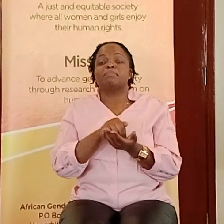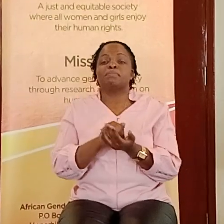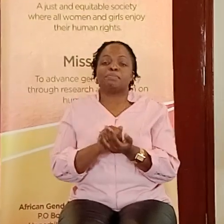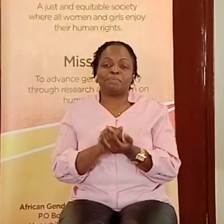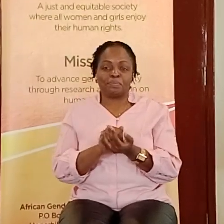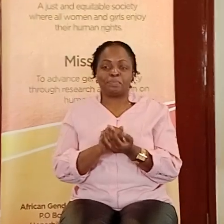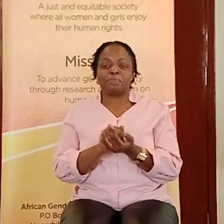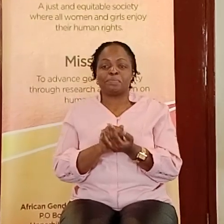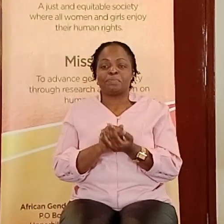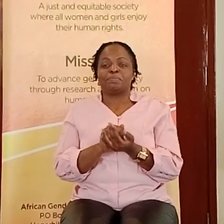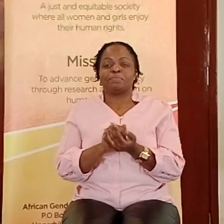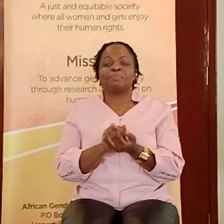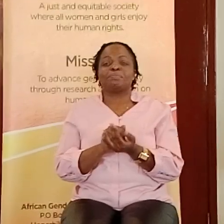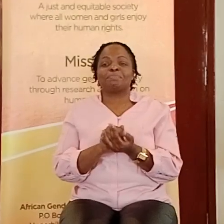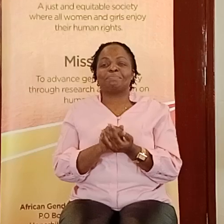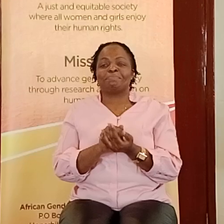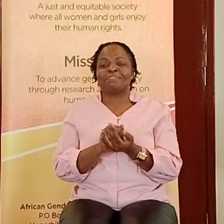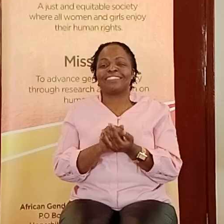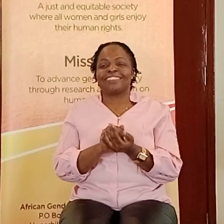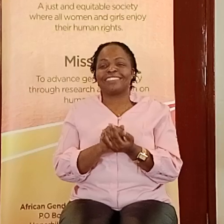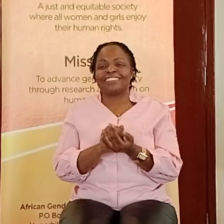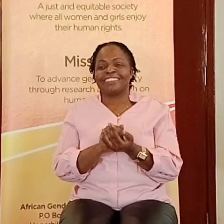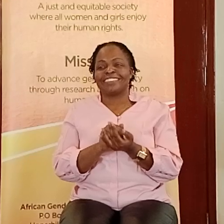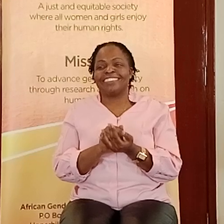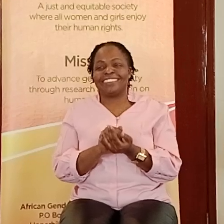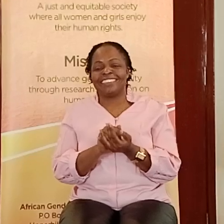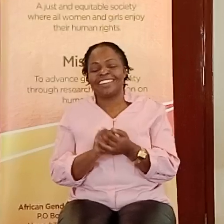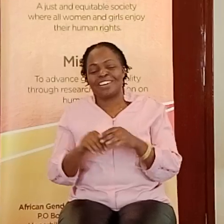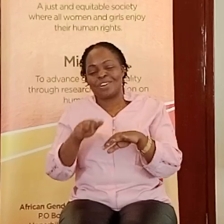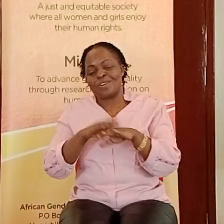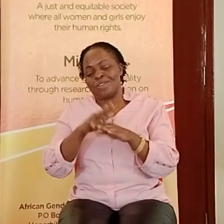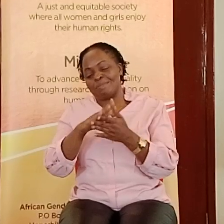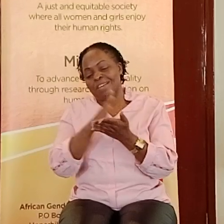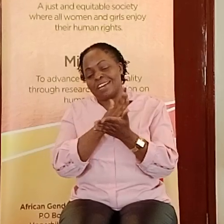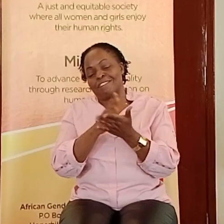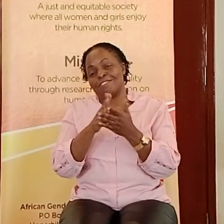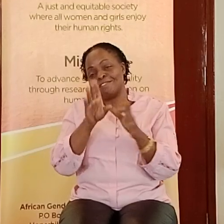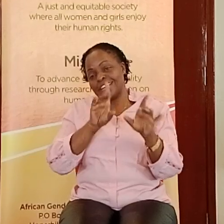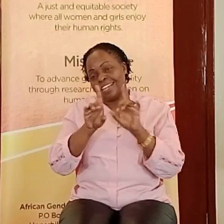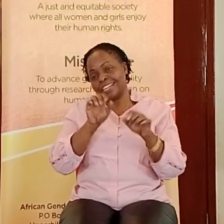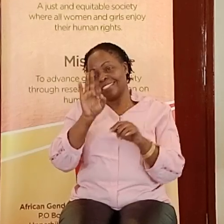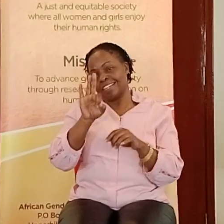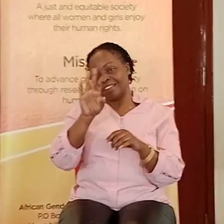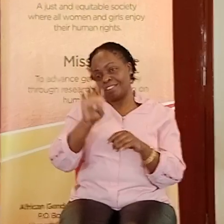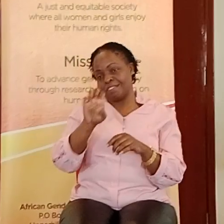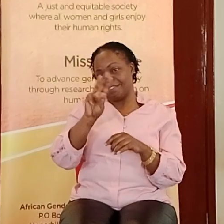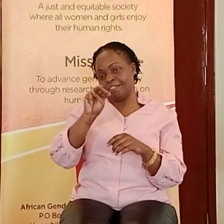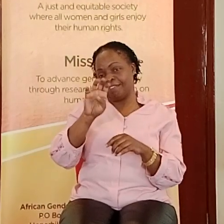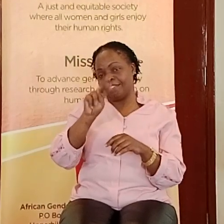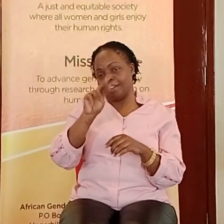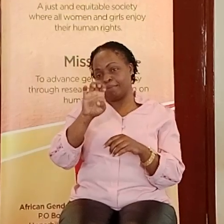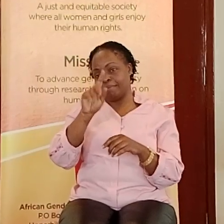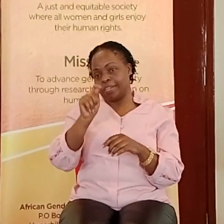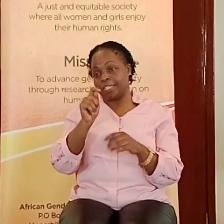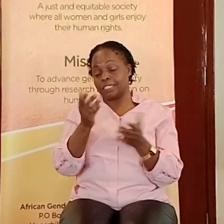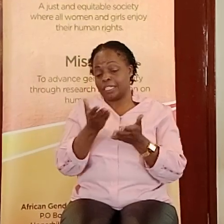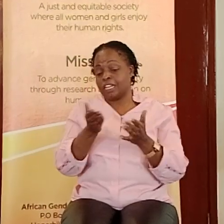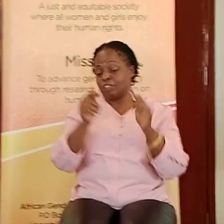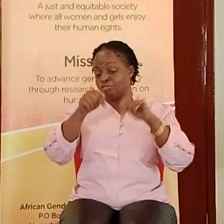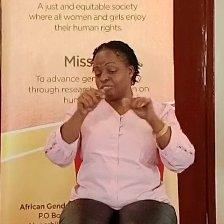On behalf of the Executive Director of Femnet, who is not here today, I wish to thank the host